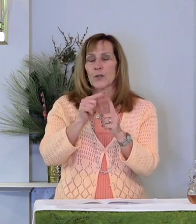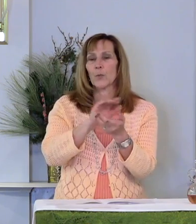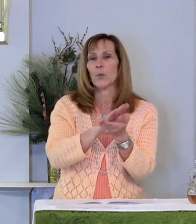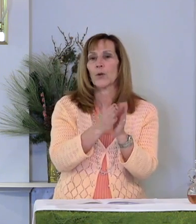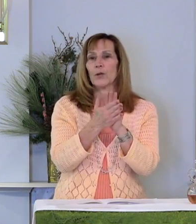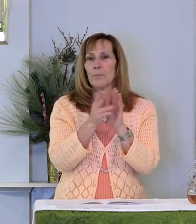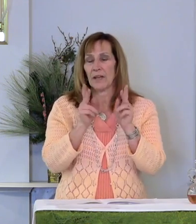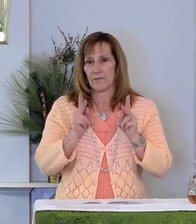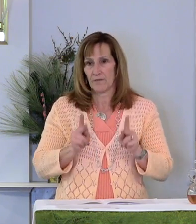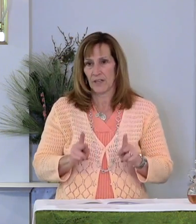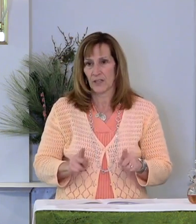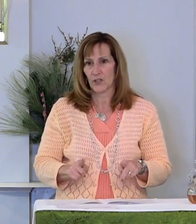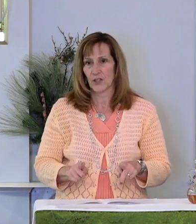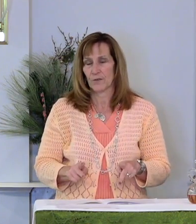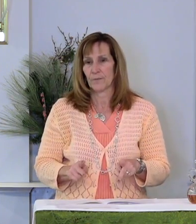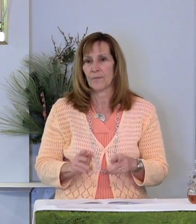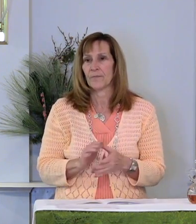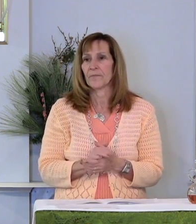word made flesh.